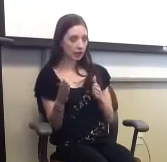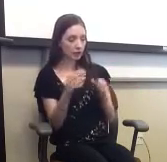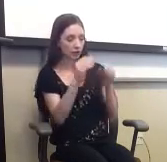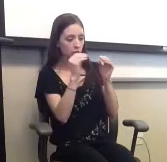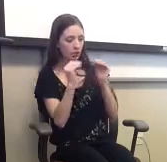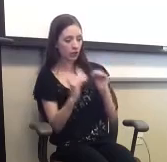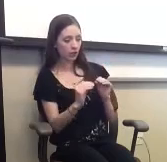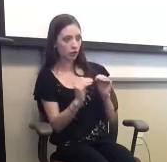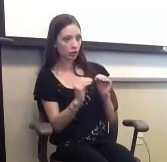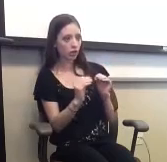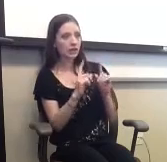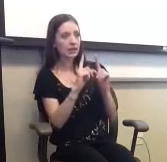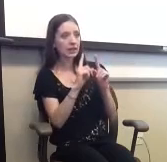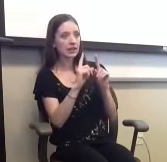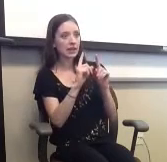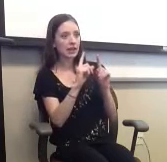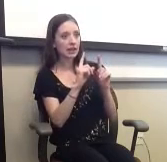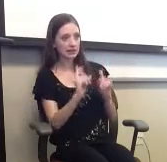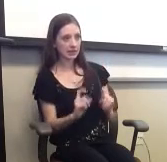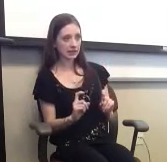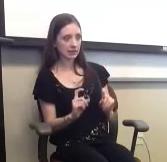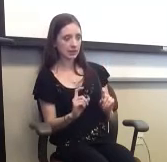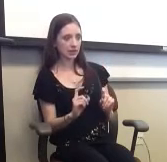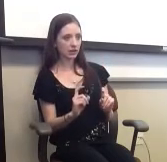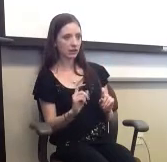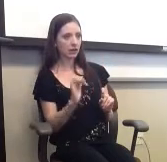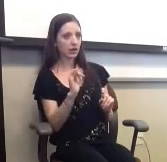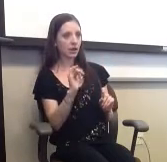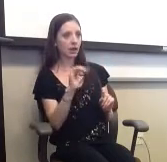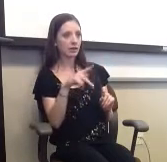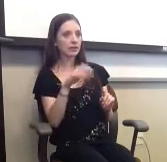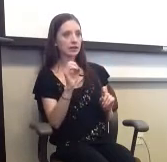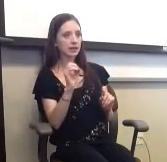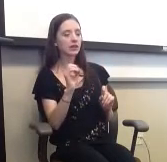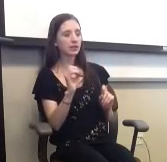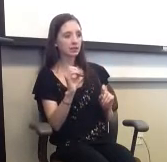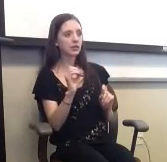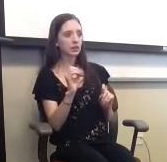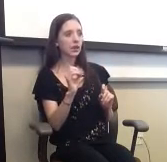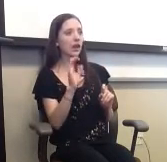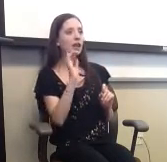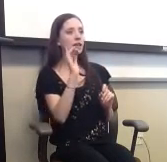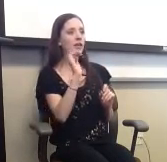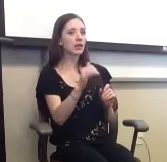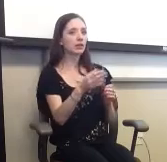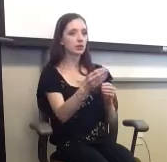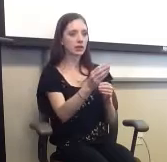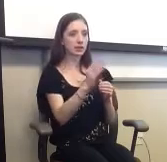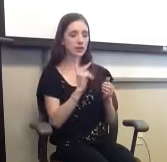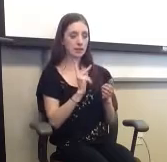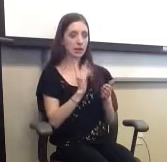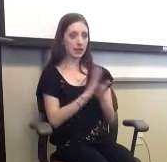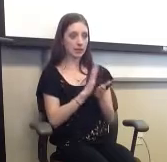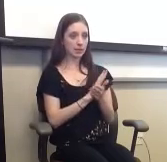FAE template. Then, once you get that back, you're negotiating what services and the appropriate